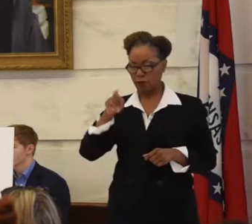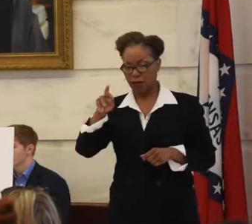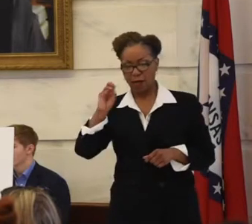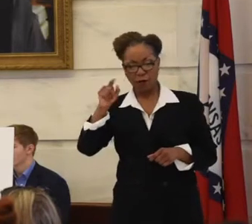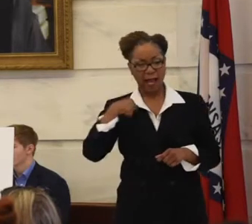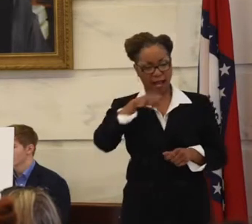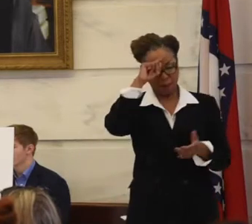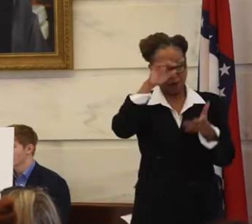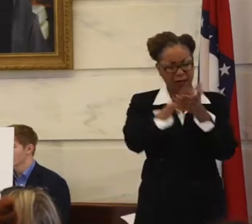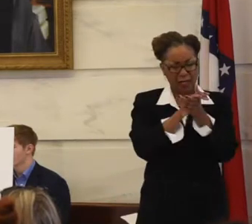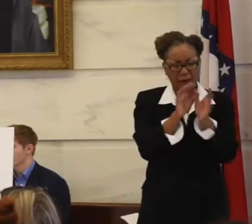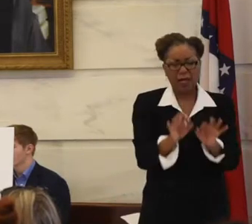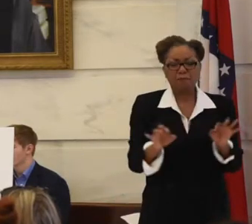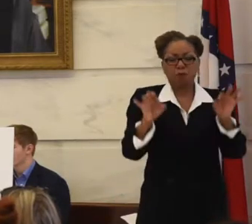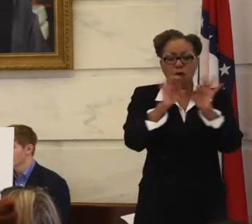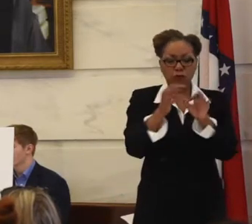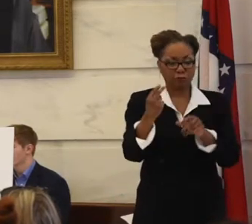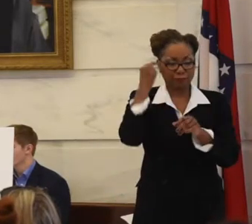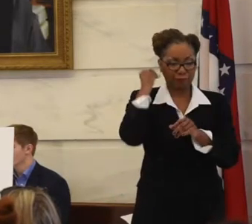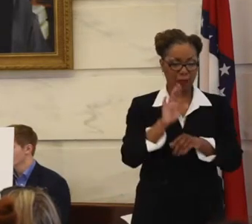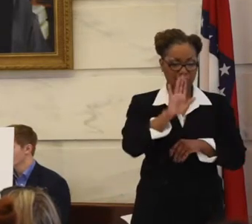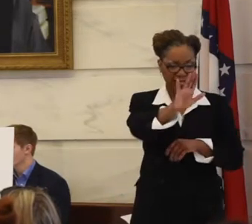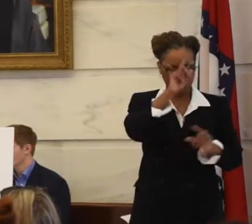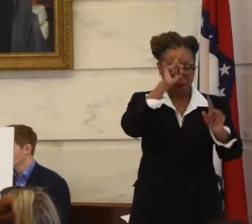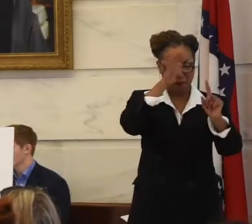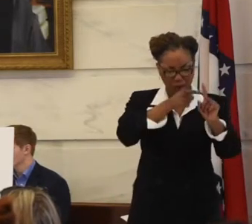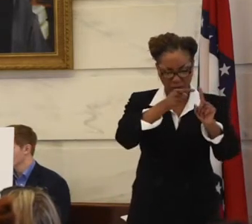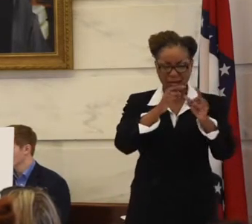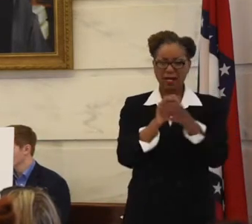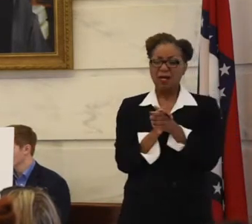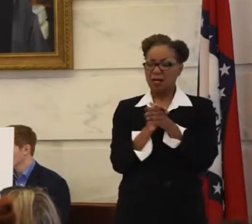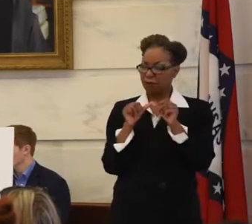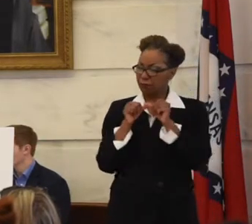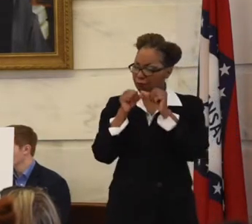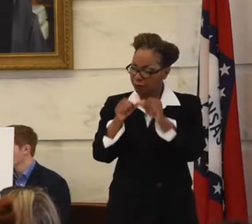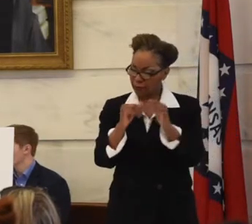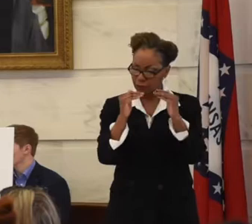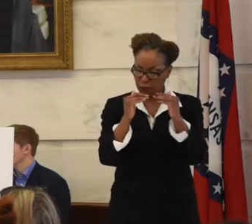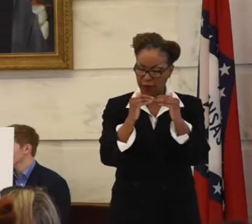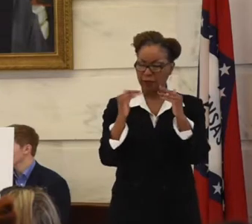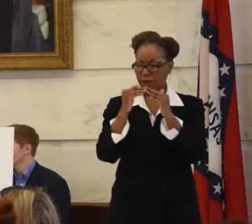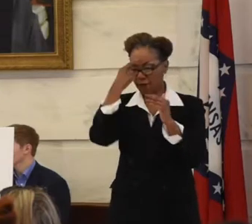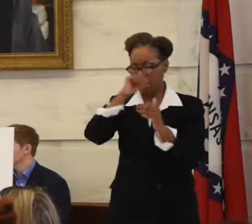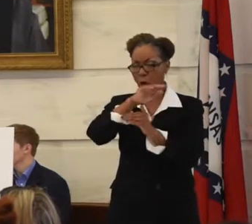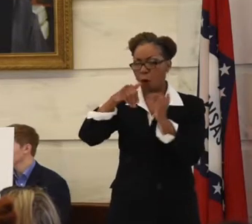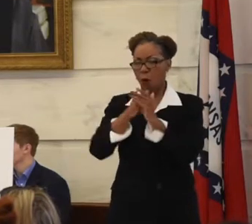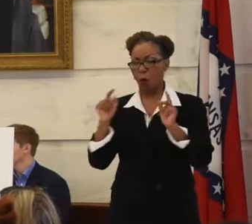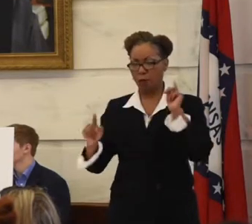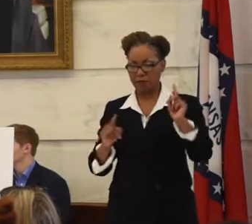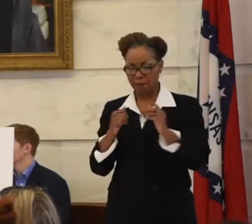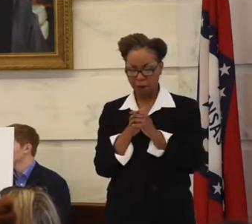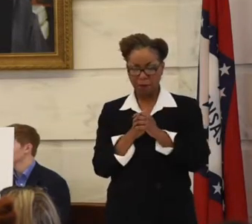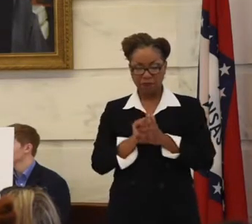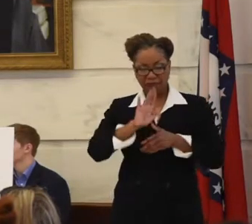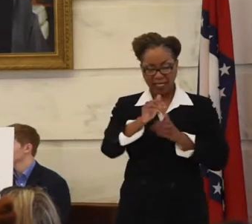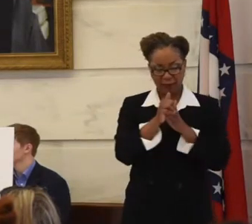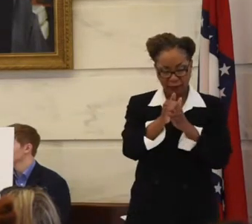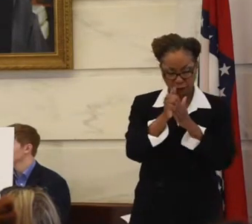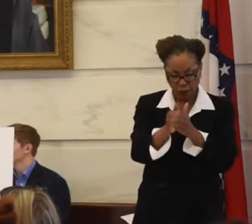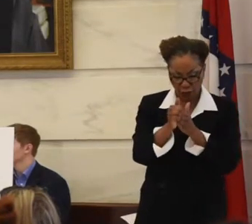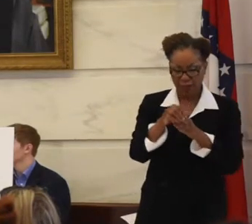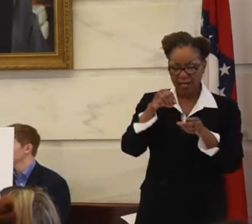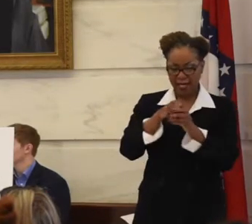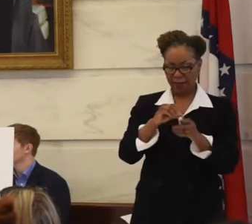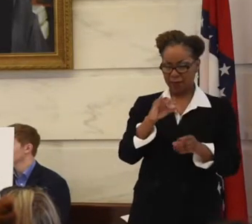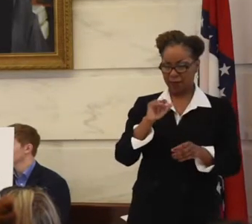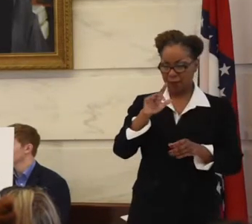believe it important to reflect on his mission of pursuing justice and fairness for all people. His leadership in the